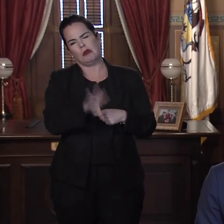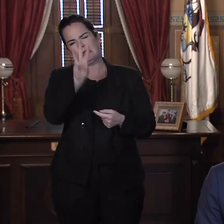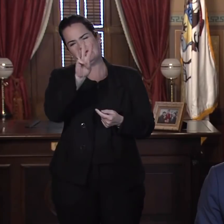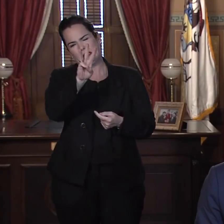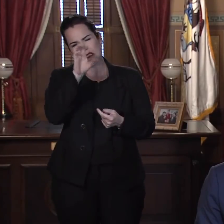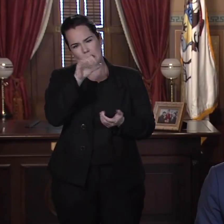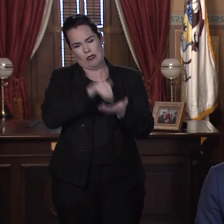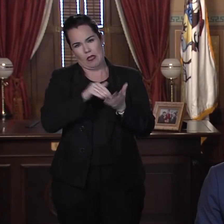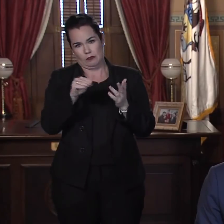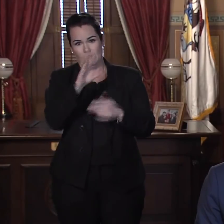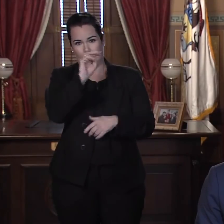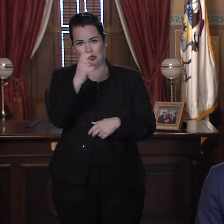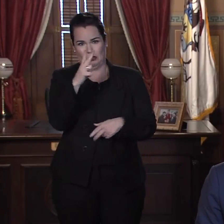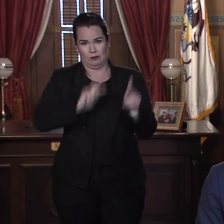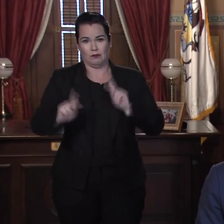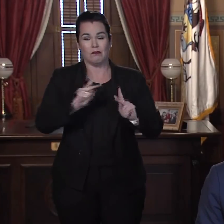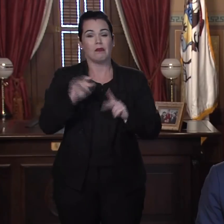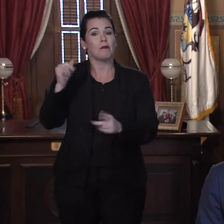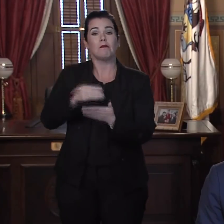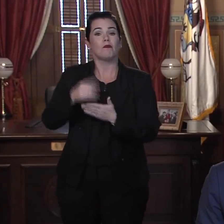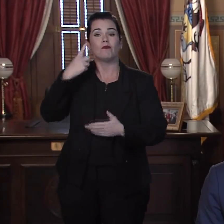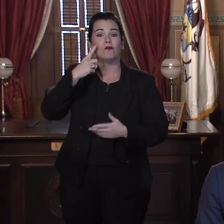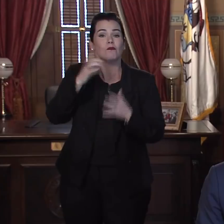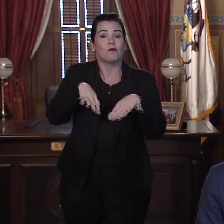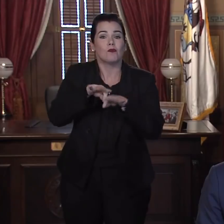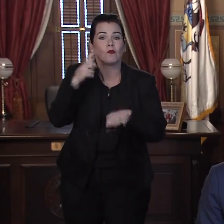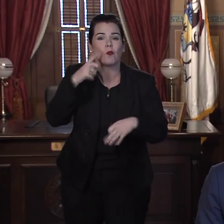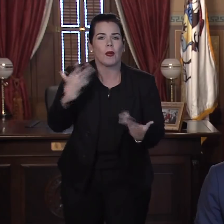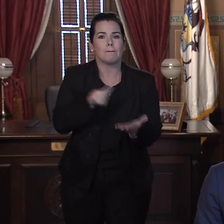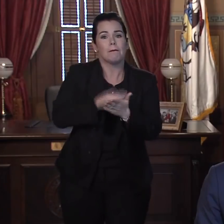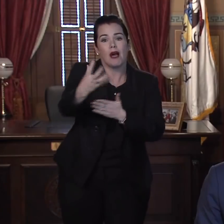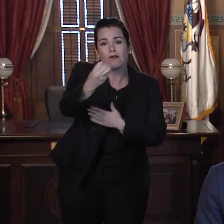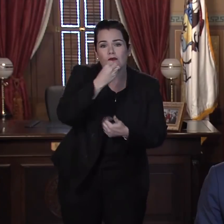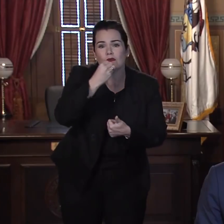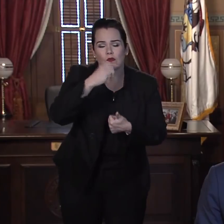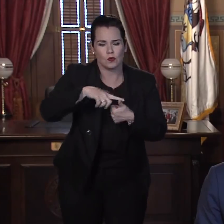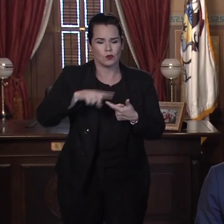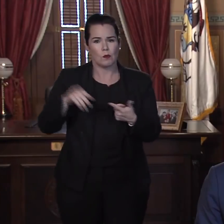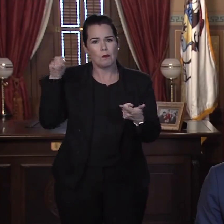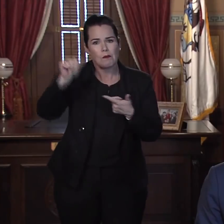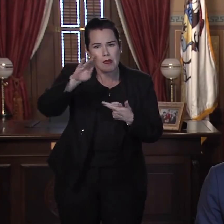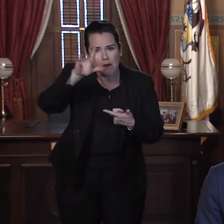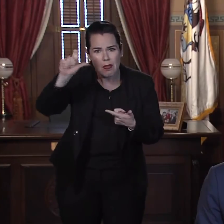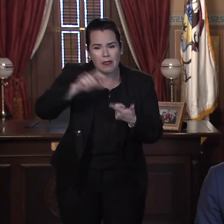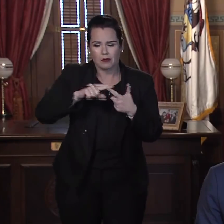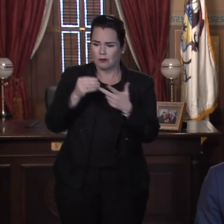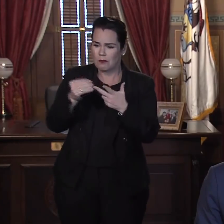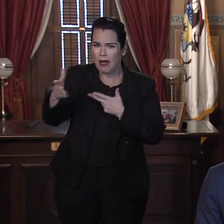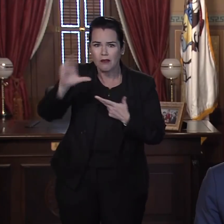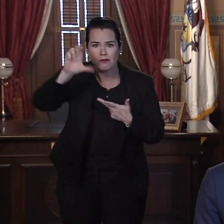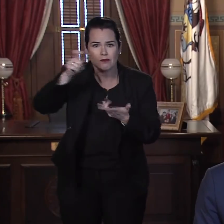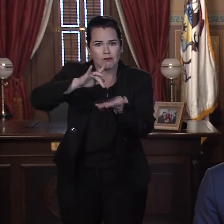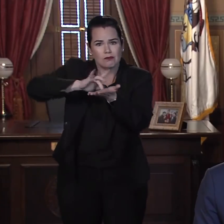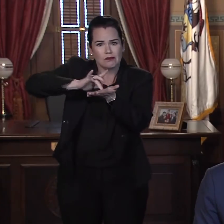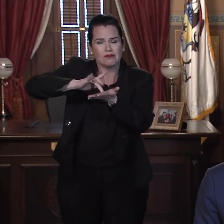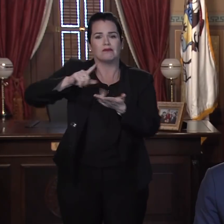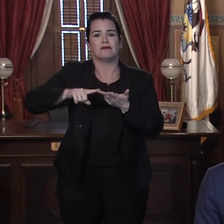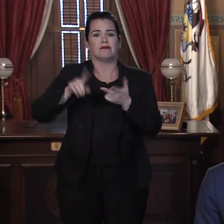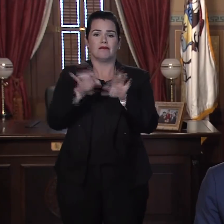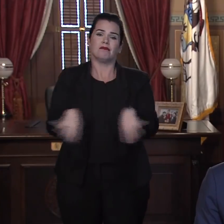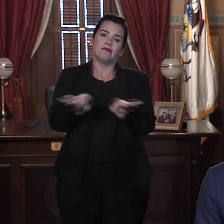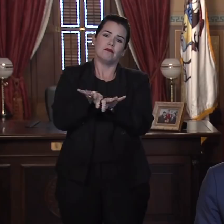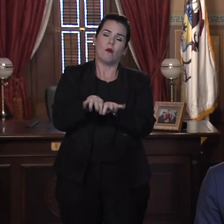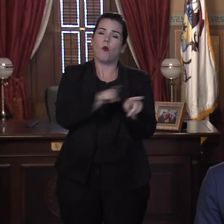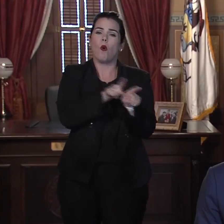this money is critical for families to put food on the table, to keep paying their bills, to buy prescription drugs. And it's going to be critical for